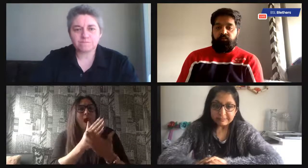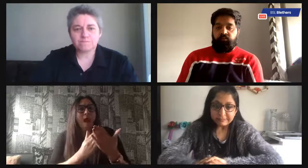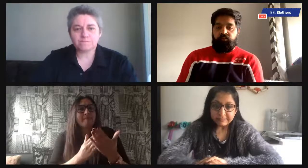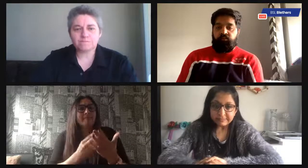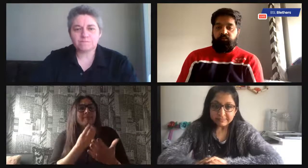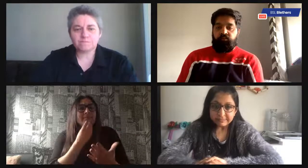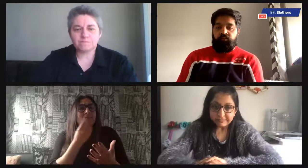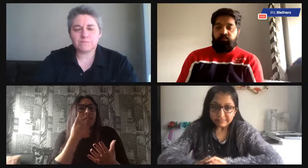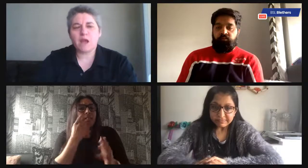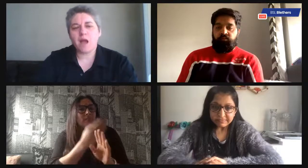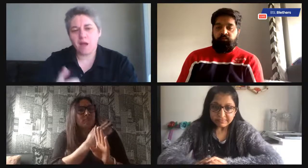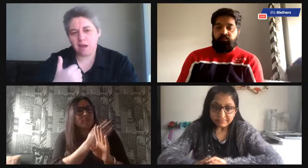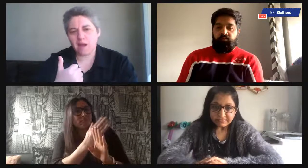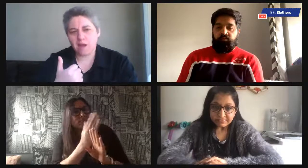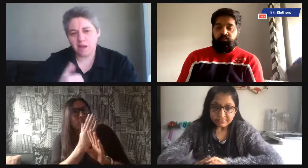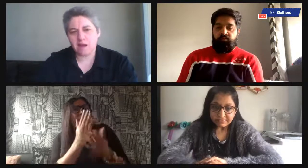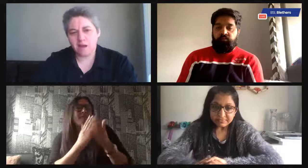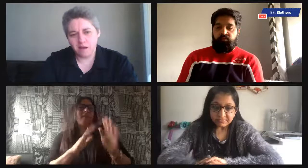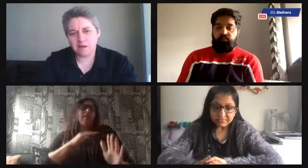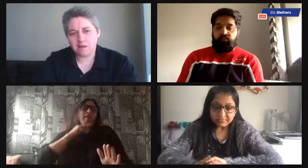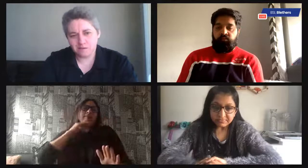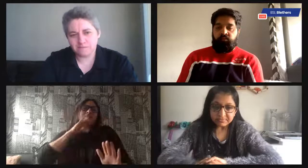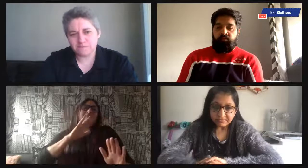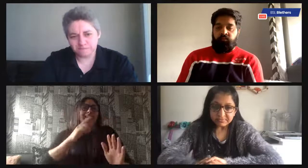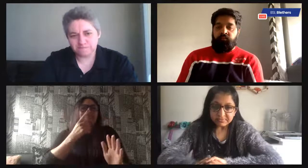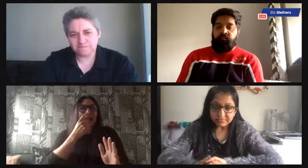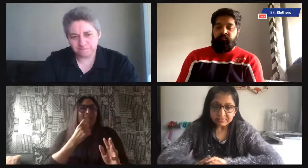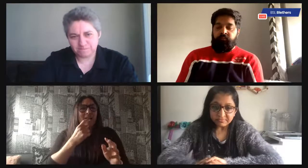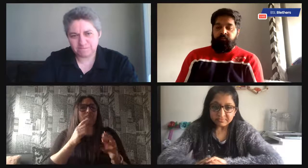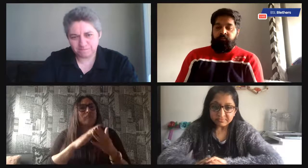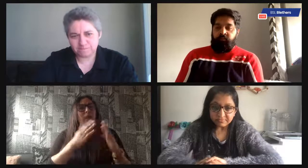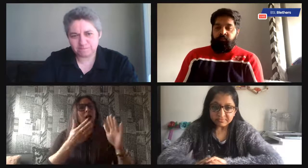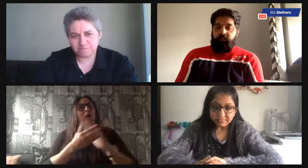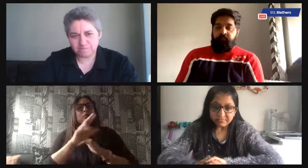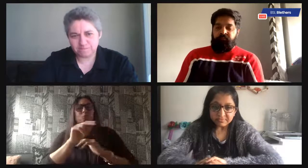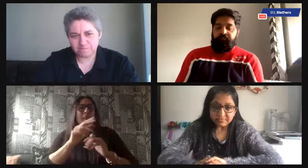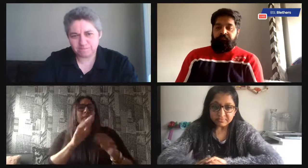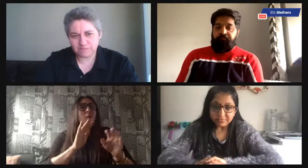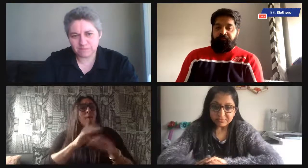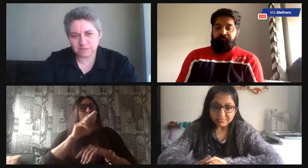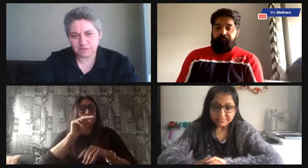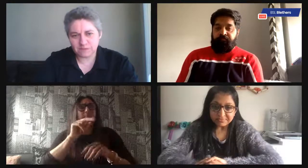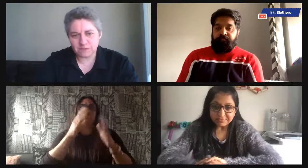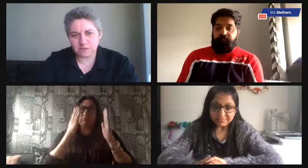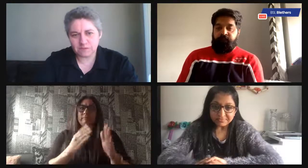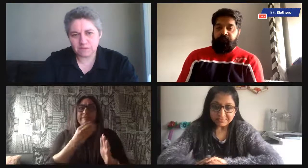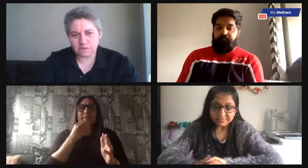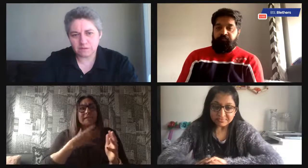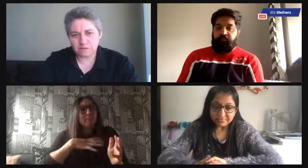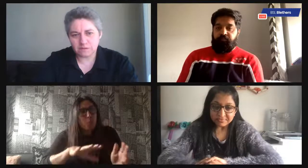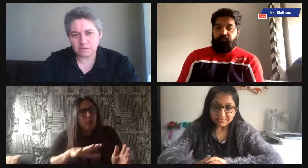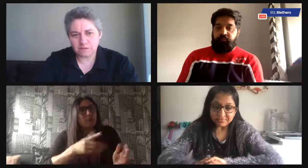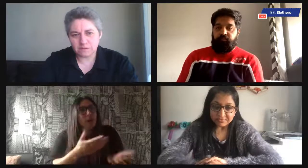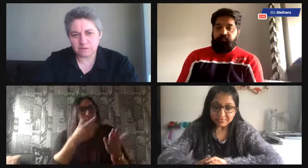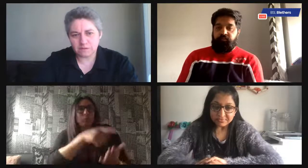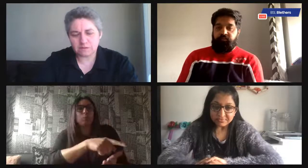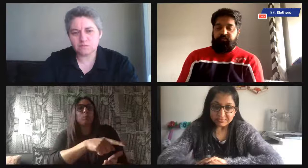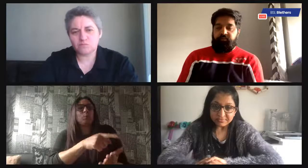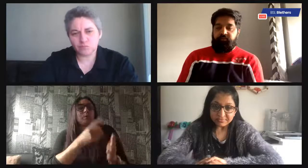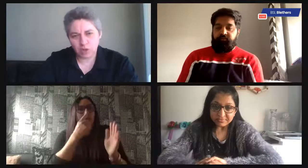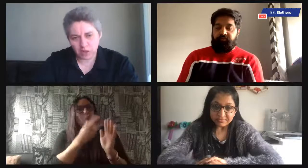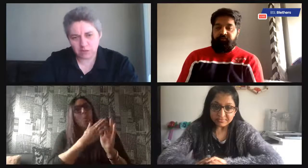pressure on children. It's up to them. And what tends to happen is they're growing up, they tend to do a bit of fasting, and it's